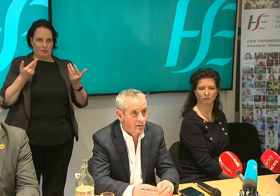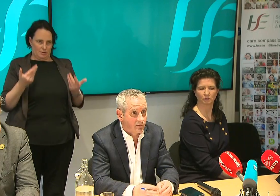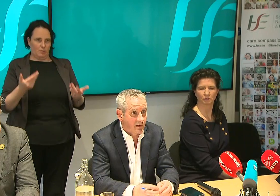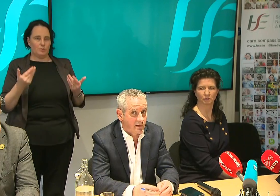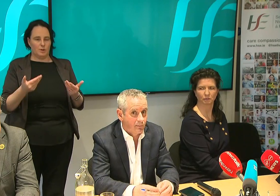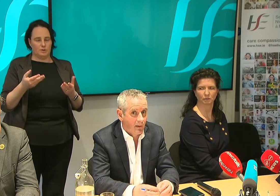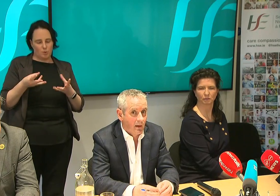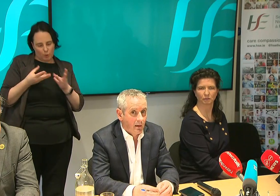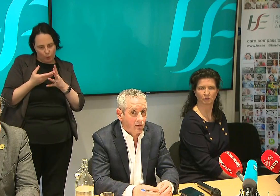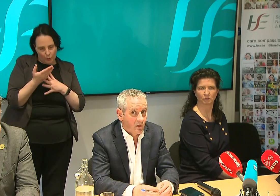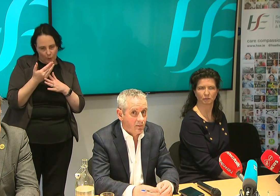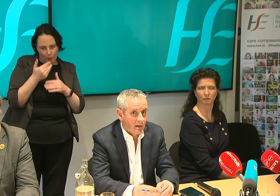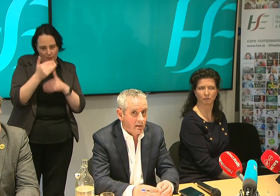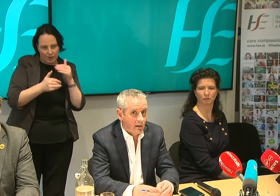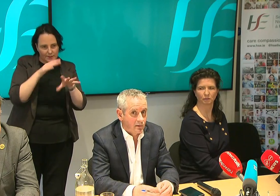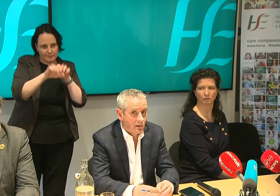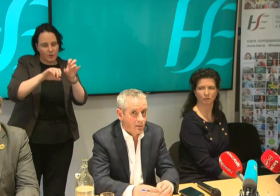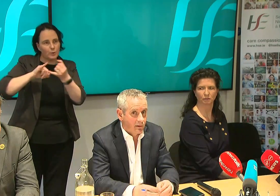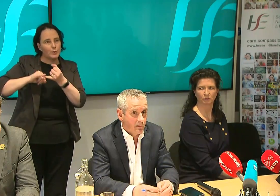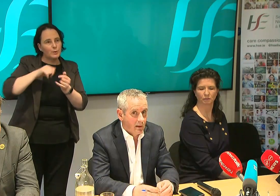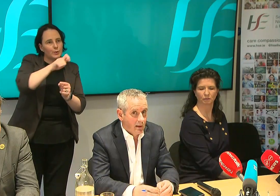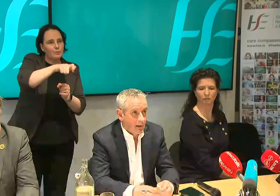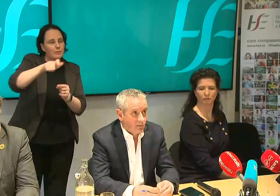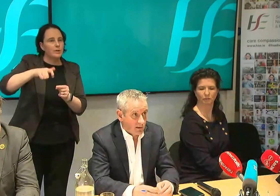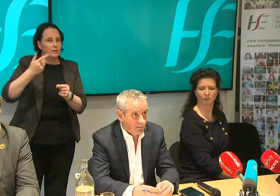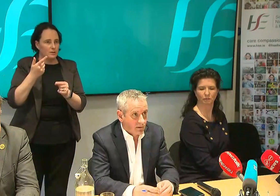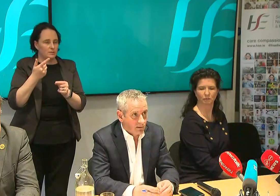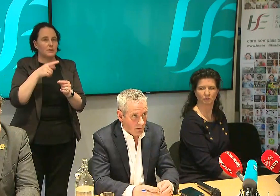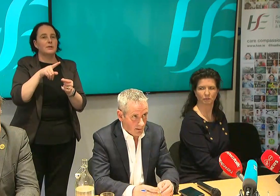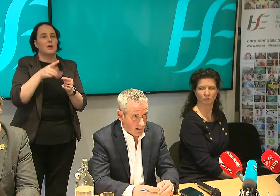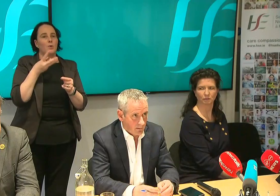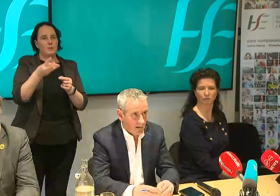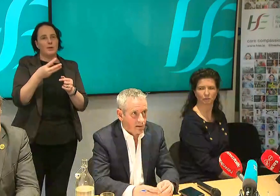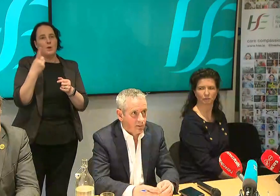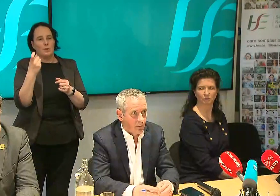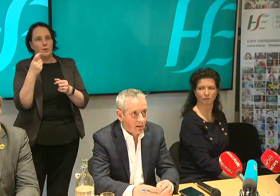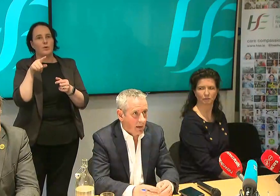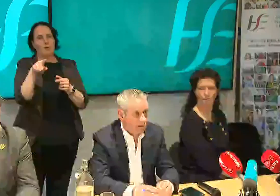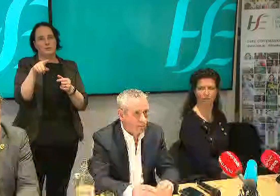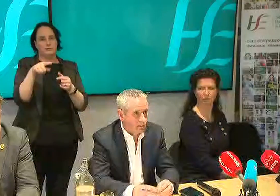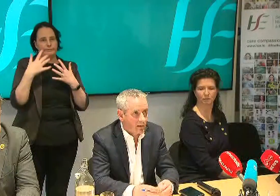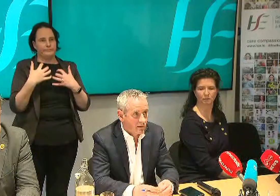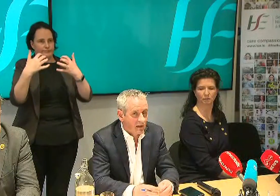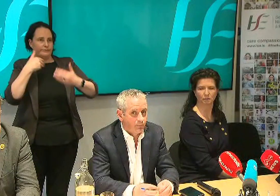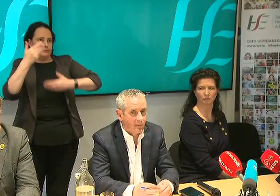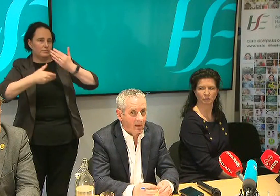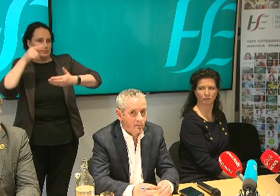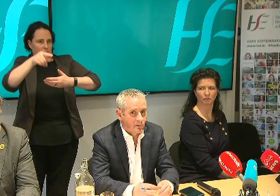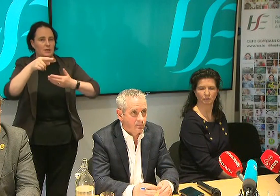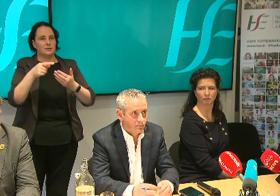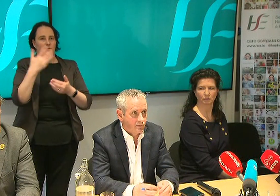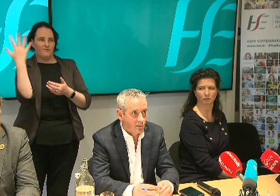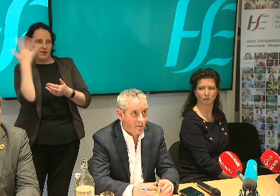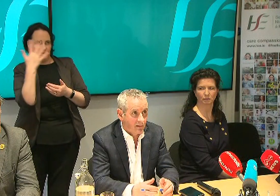we work through that process. There will be, as you know, another press conference at 5 o'clock with the National Public Health Emergency Team.